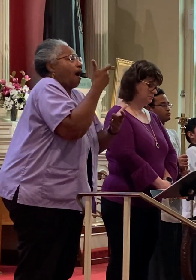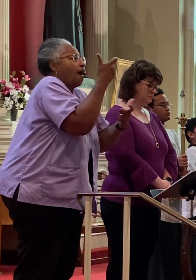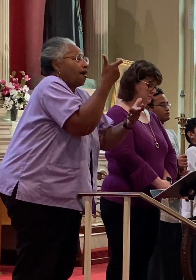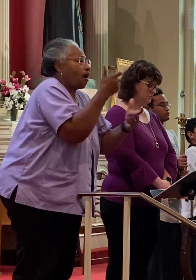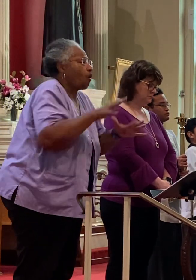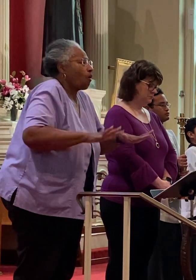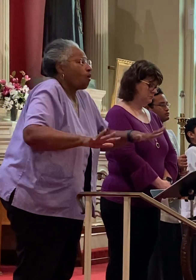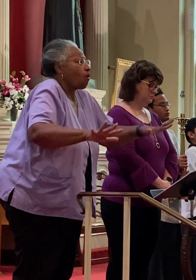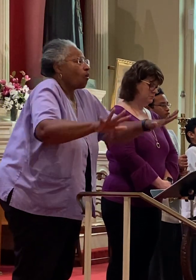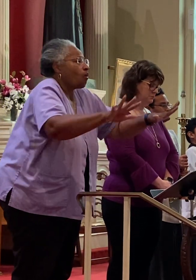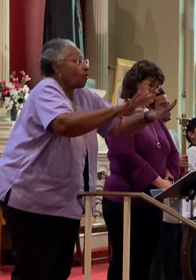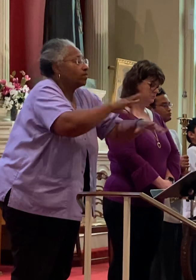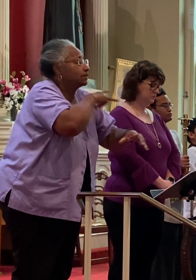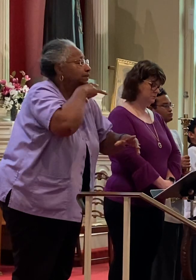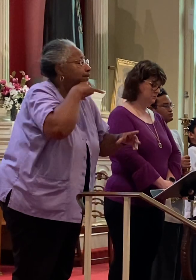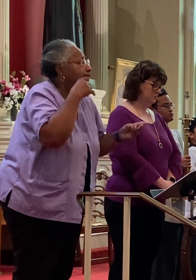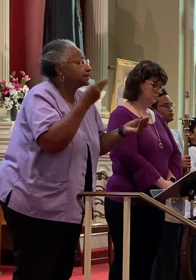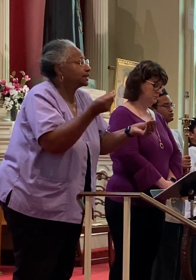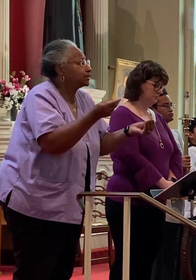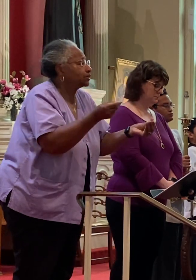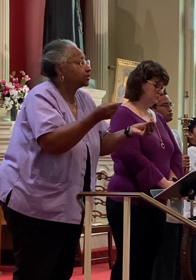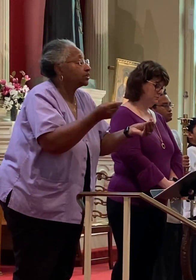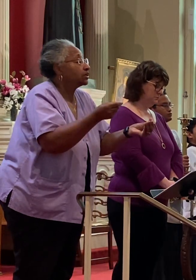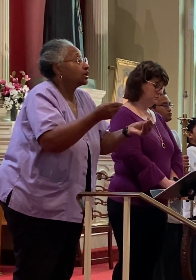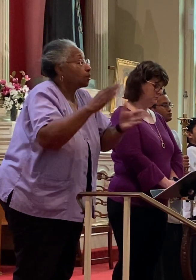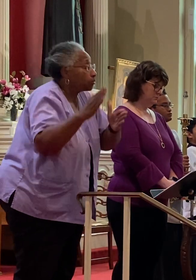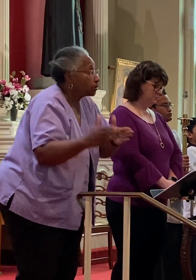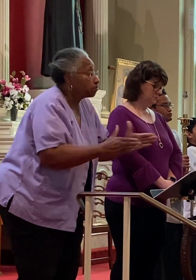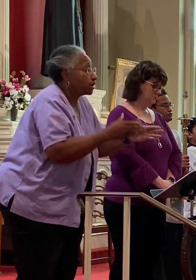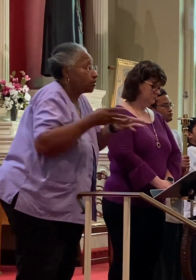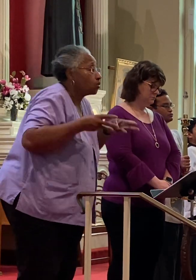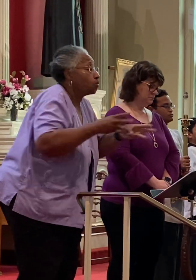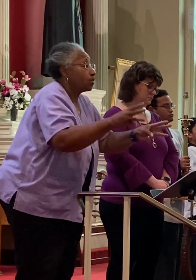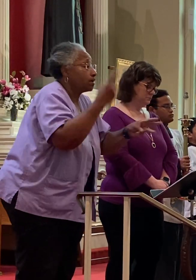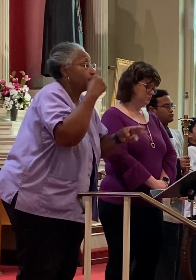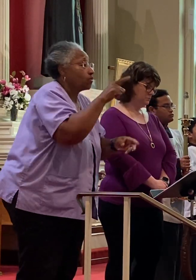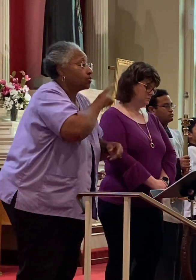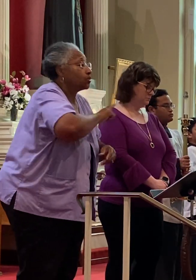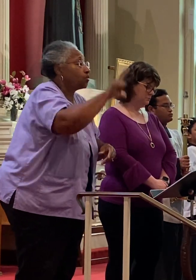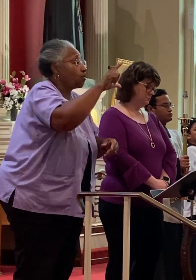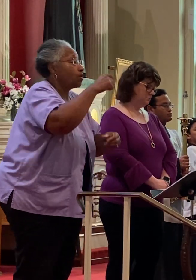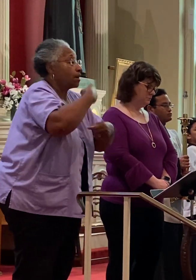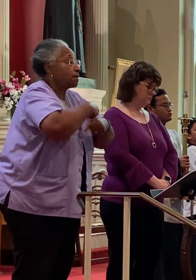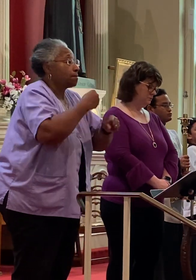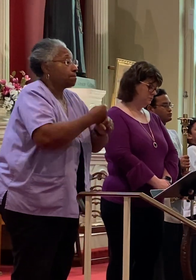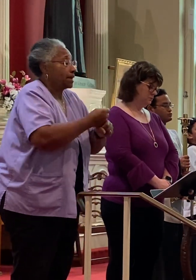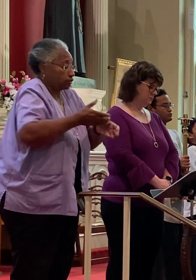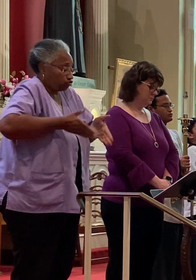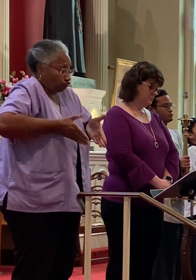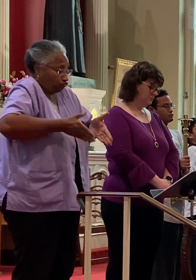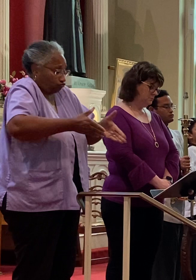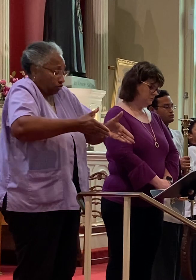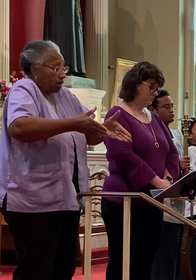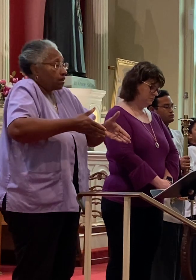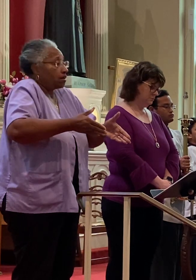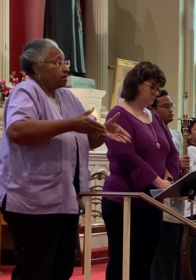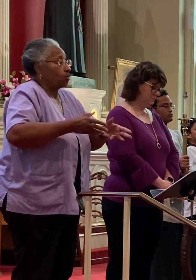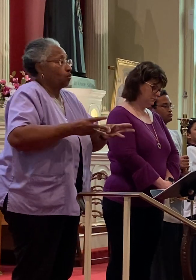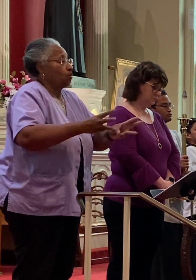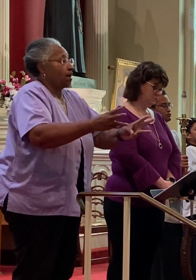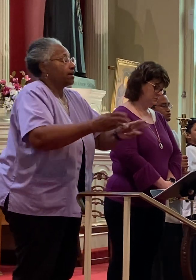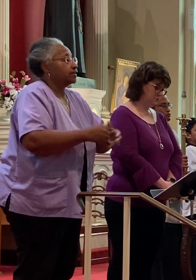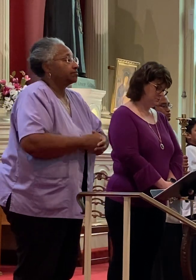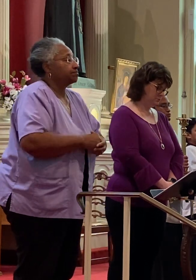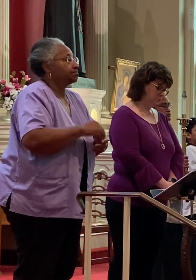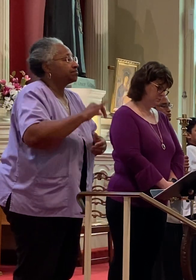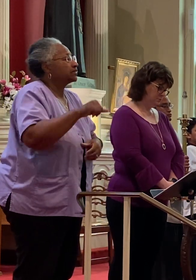desert, prepare the way of the Lord, make straight his path." John wore clothing